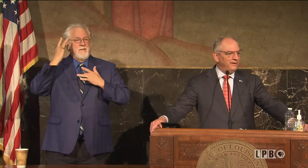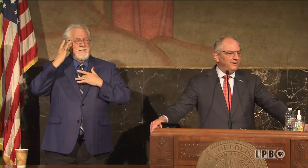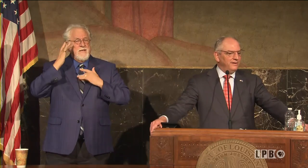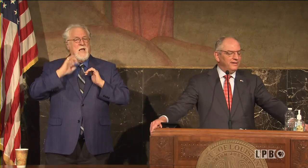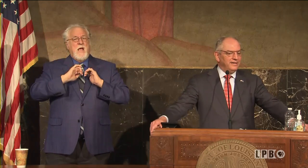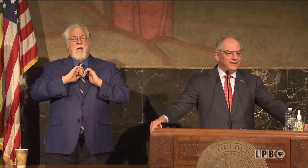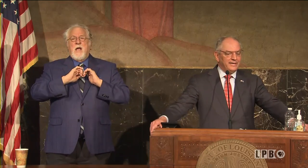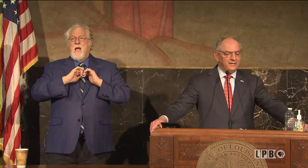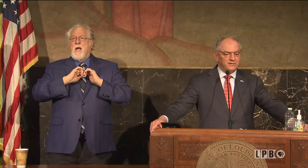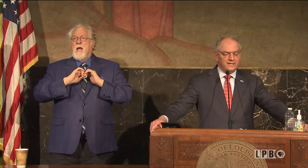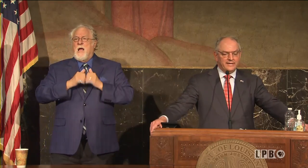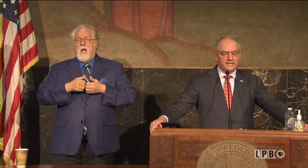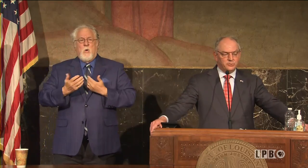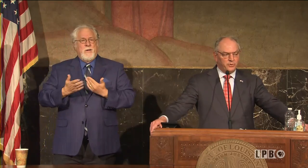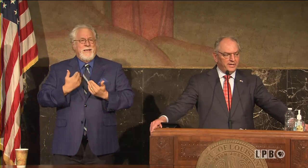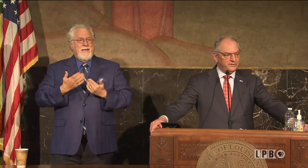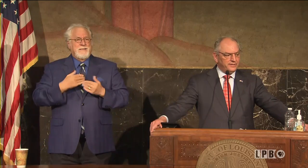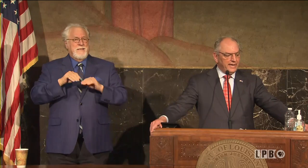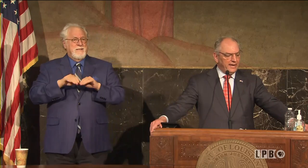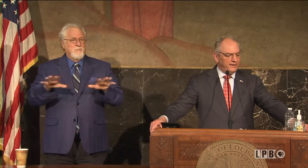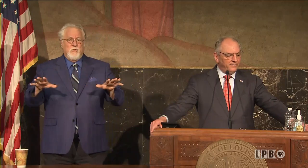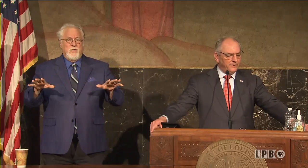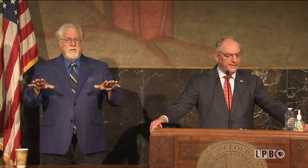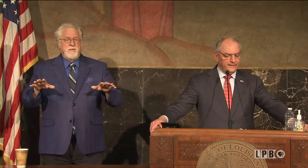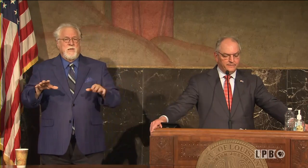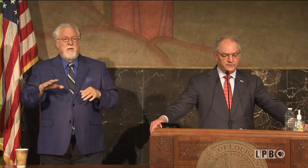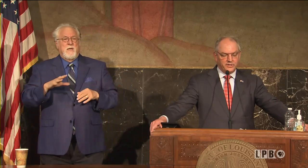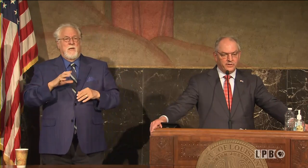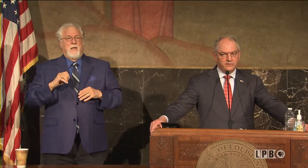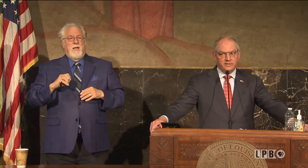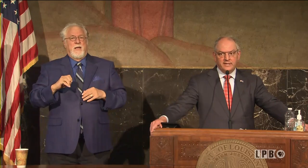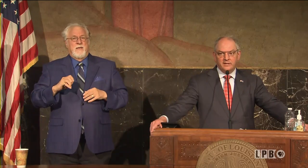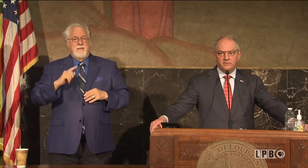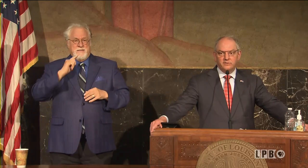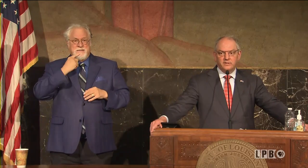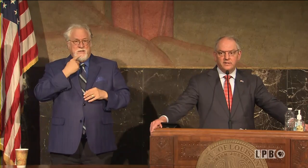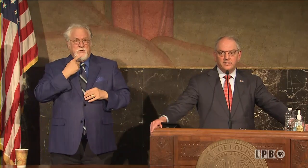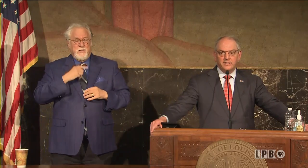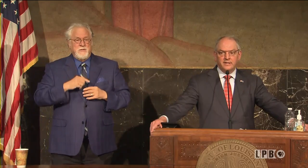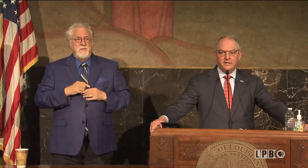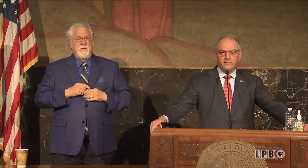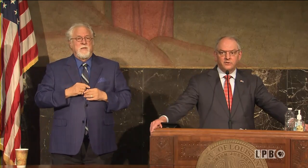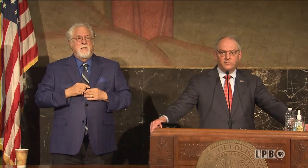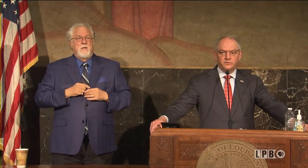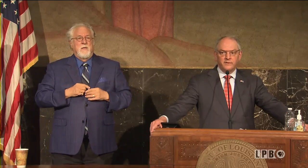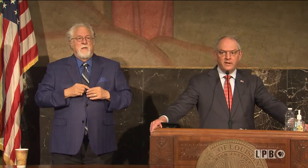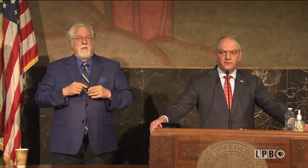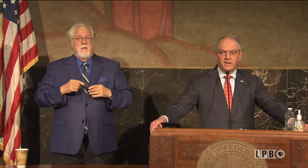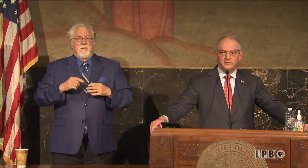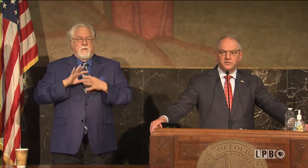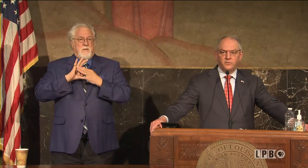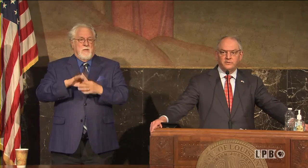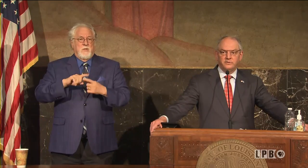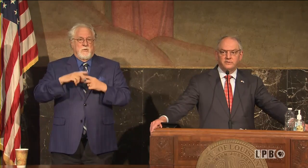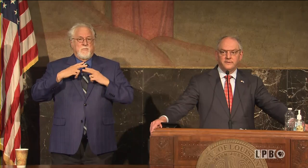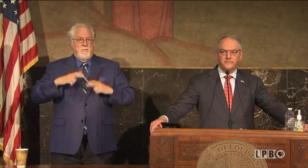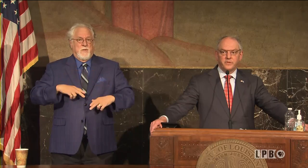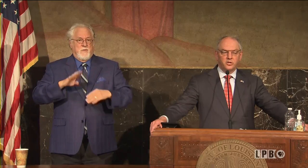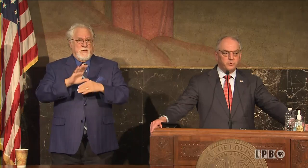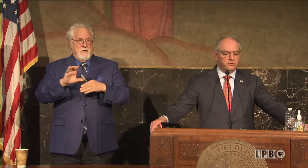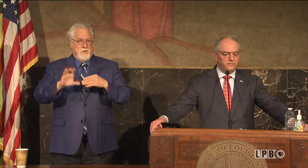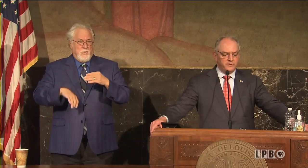how easily it spreads and how serious it is in terms of the health